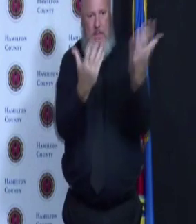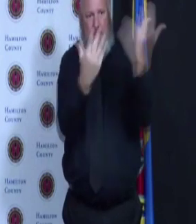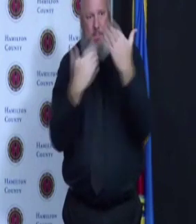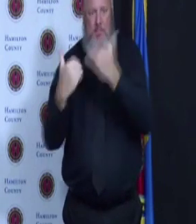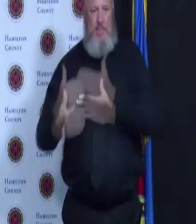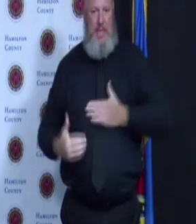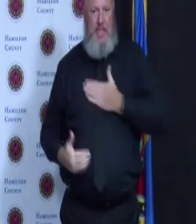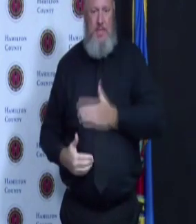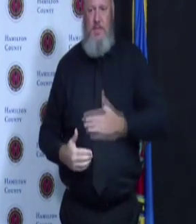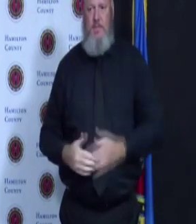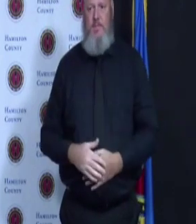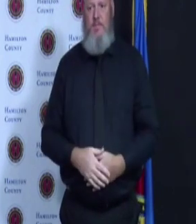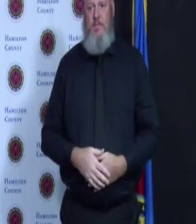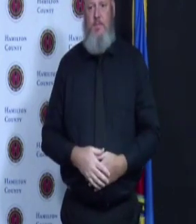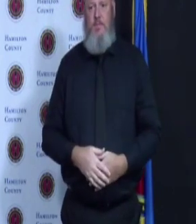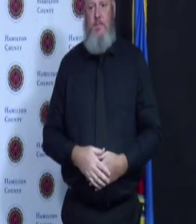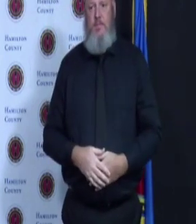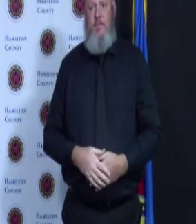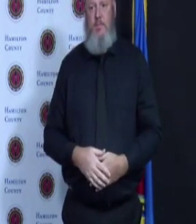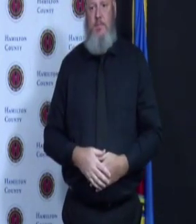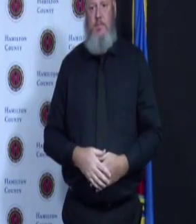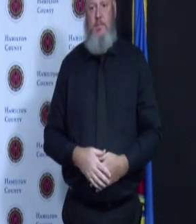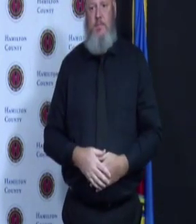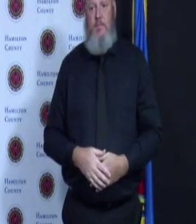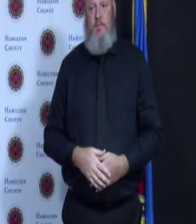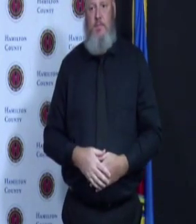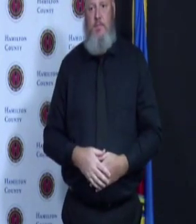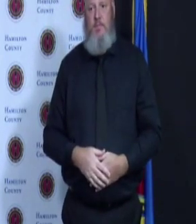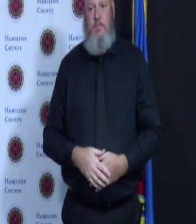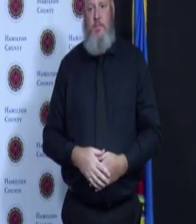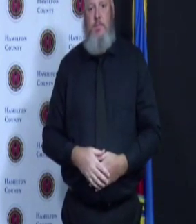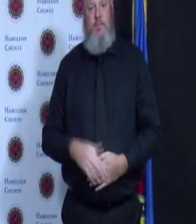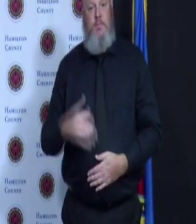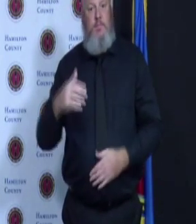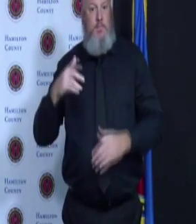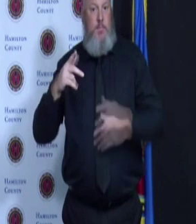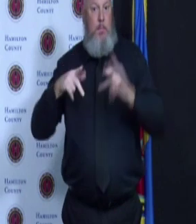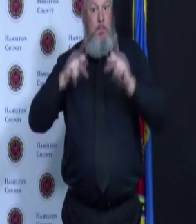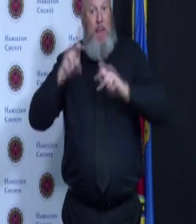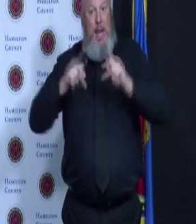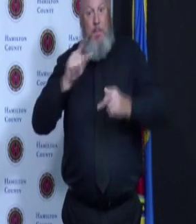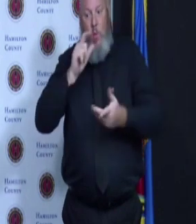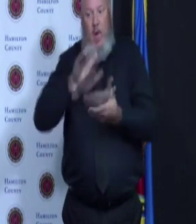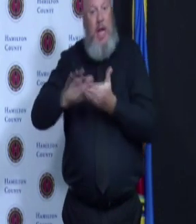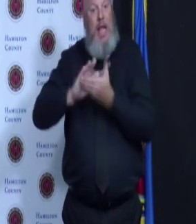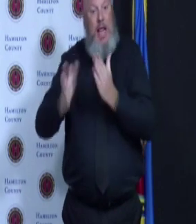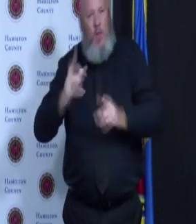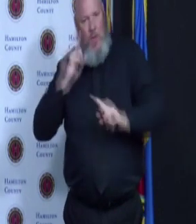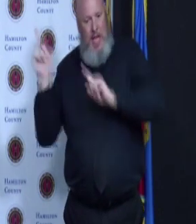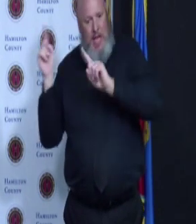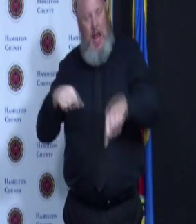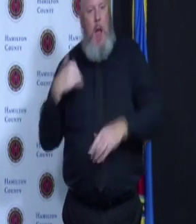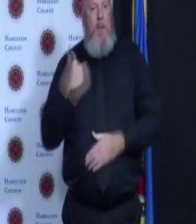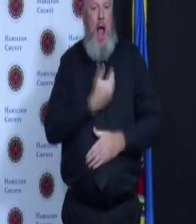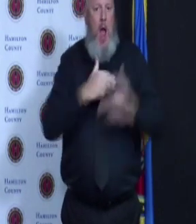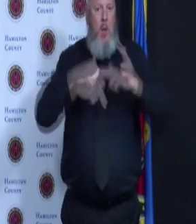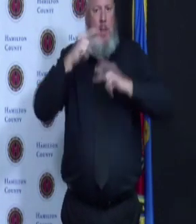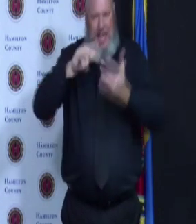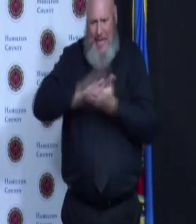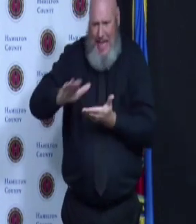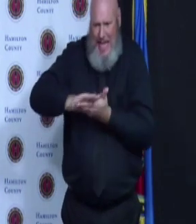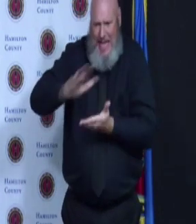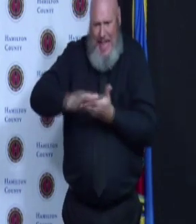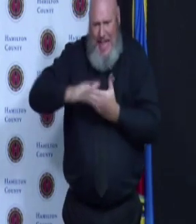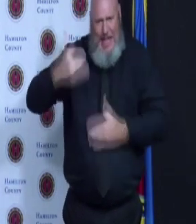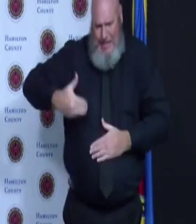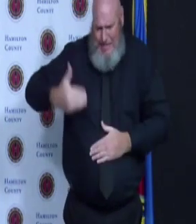an overview of some of what's happening at the county. On another subject, there are 2 urgent messages hospitals would like to get out